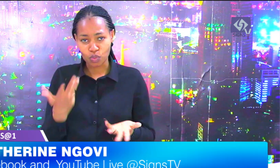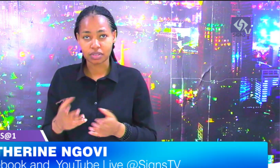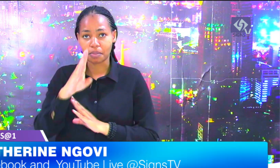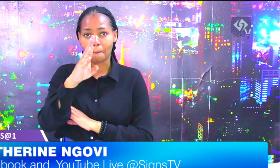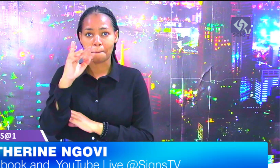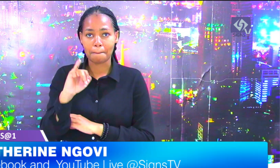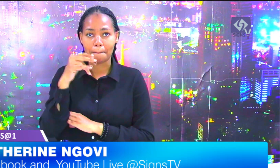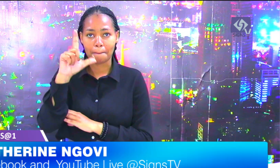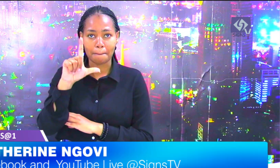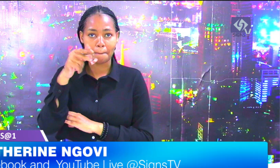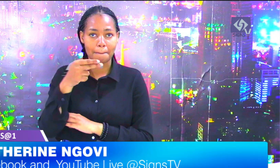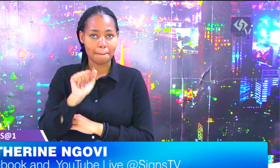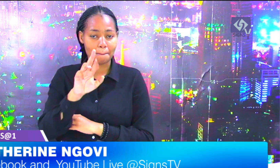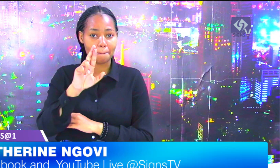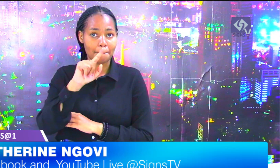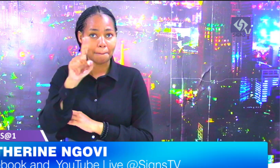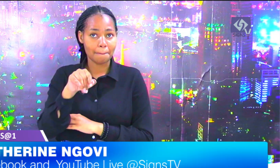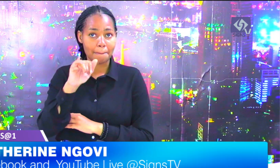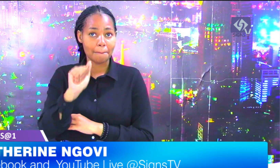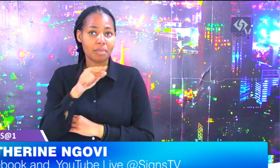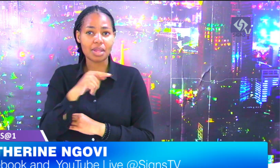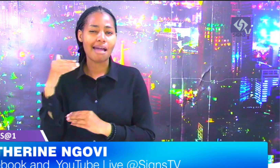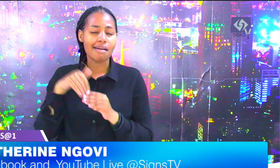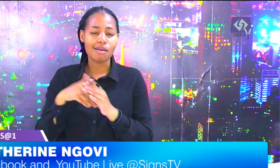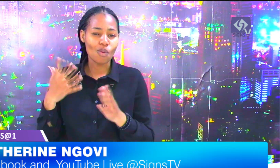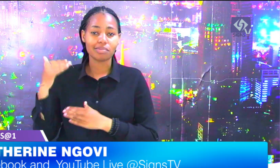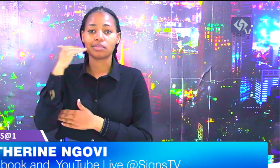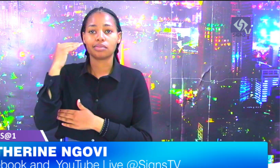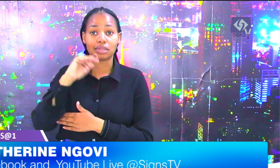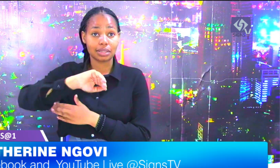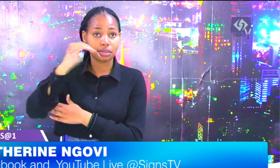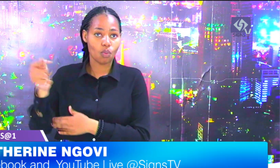He said that bilharzia and intestinal worms